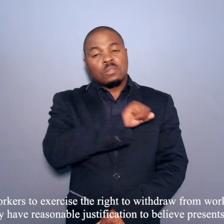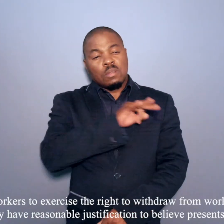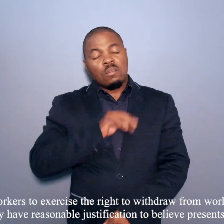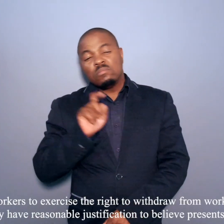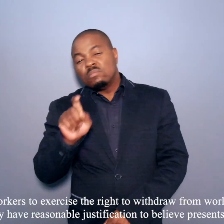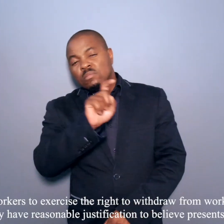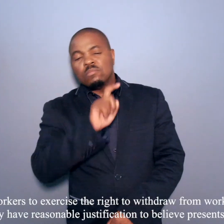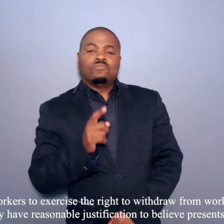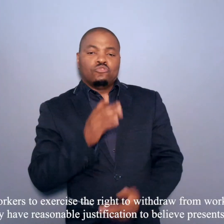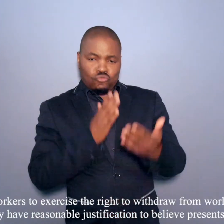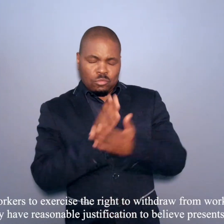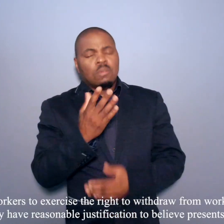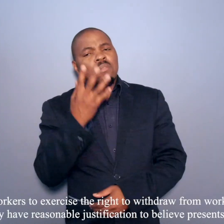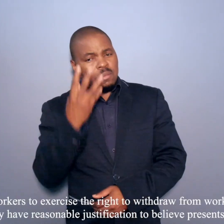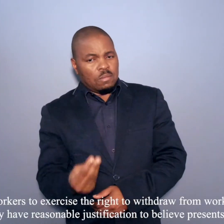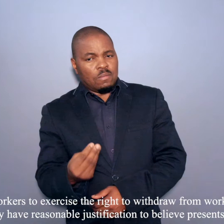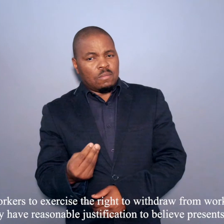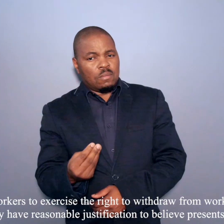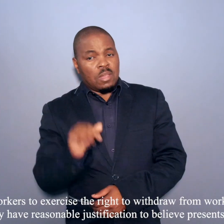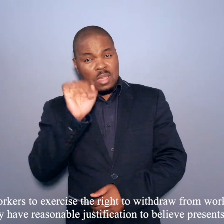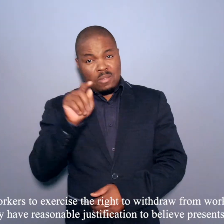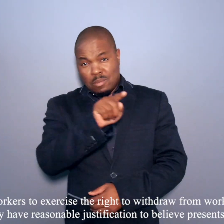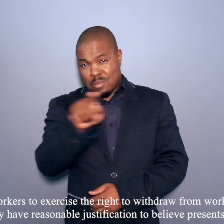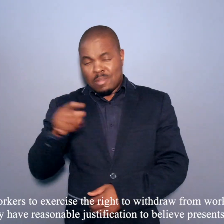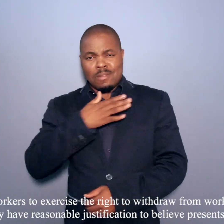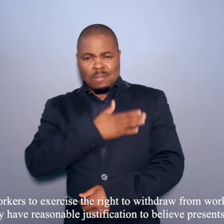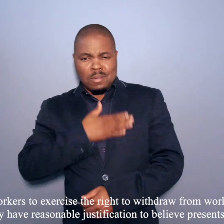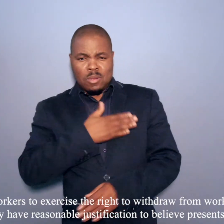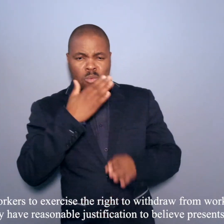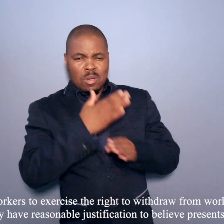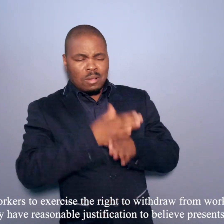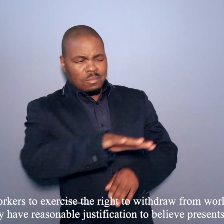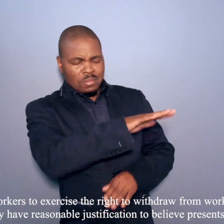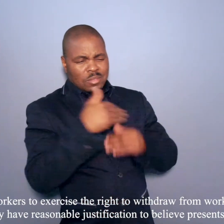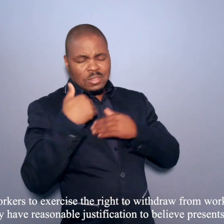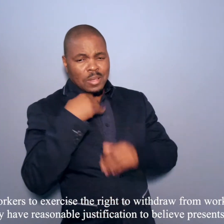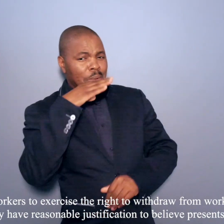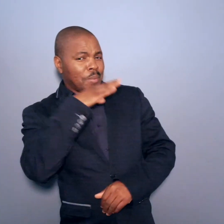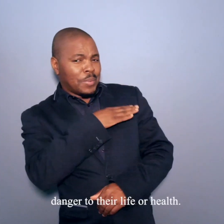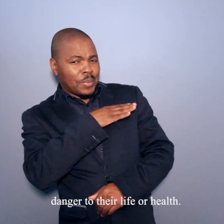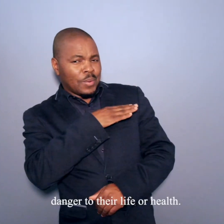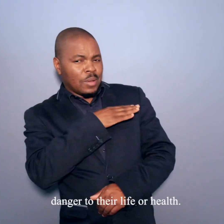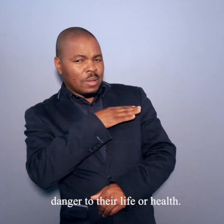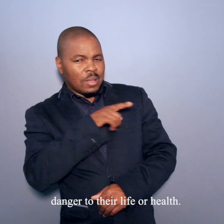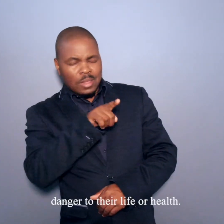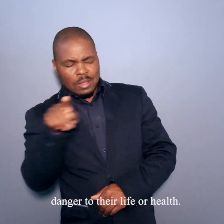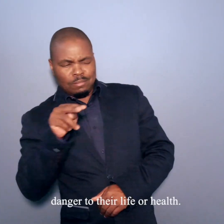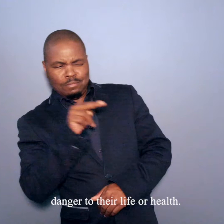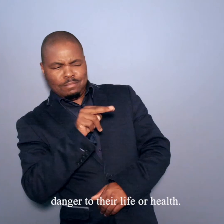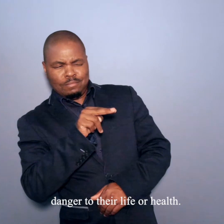Allow workers to exercise the right to withdraw from work activities that they have reasonable justification to believe